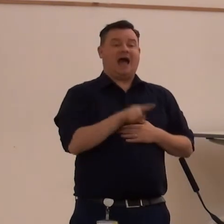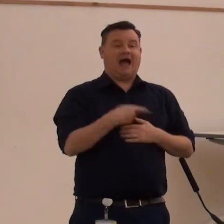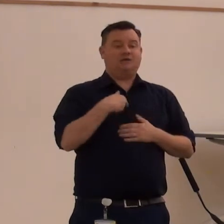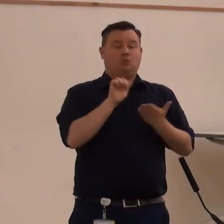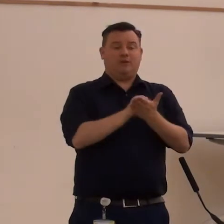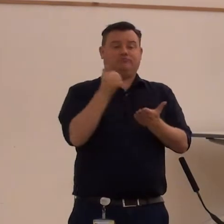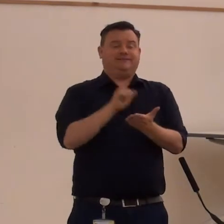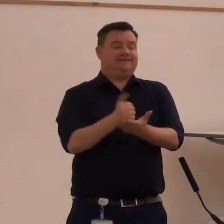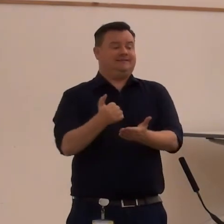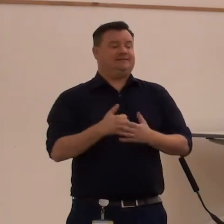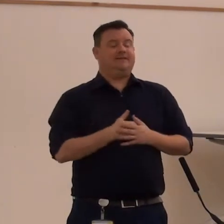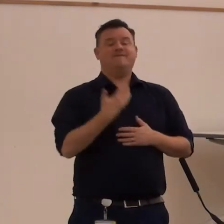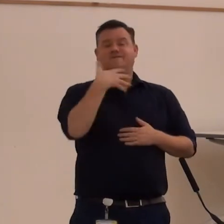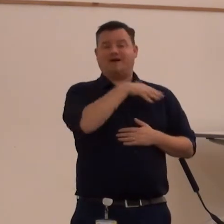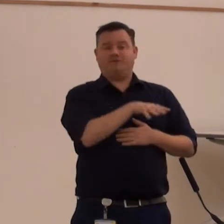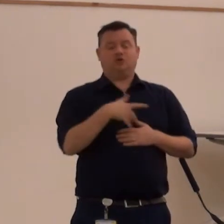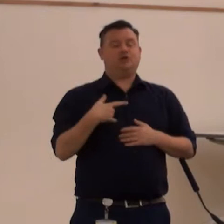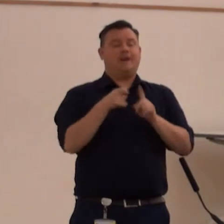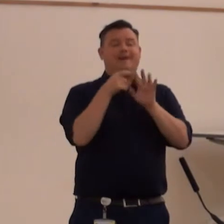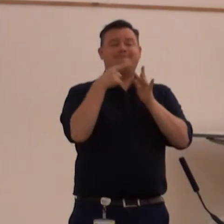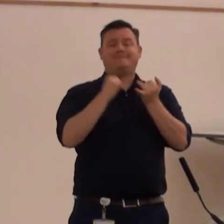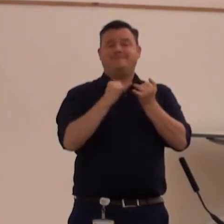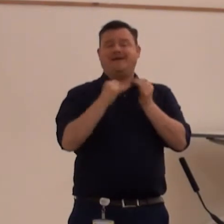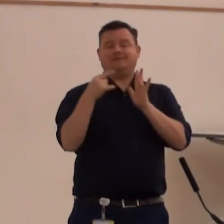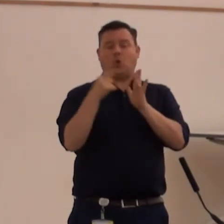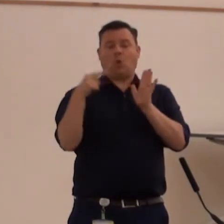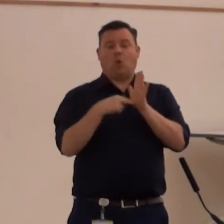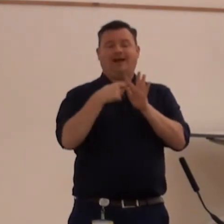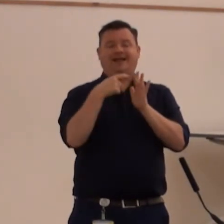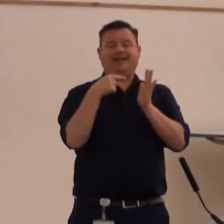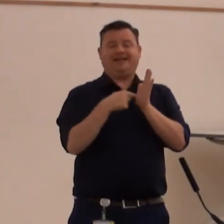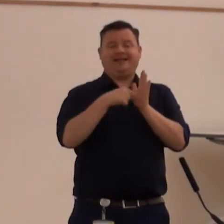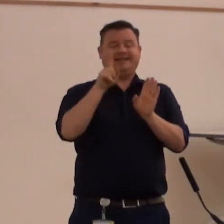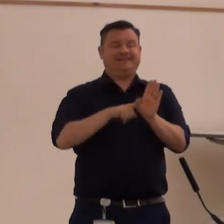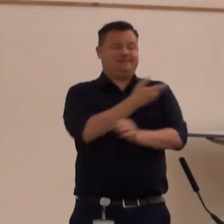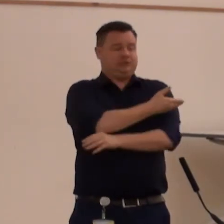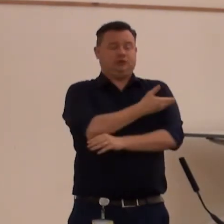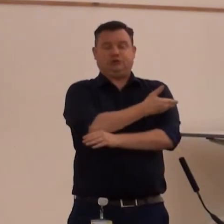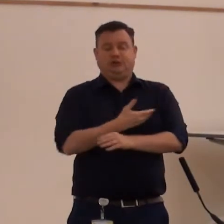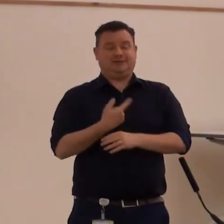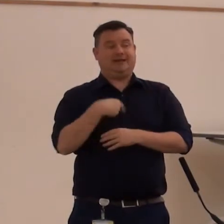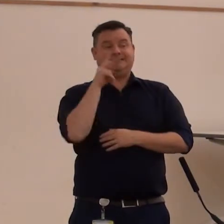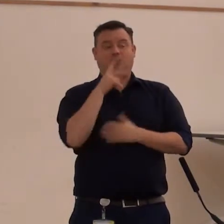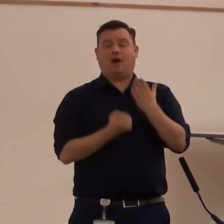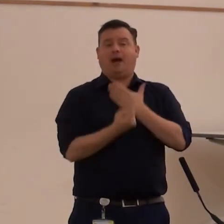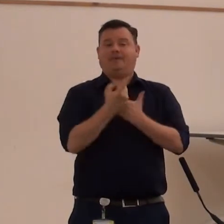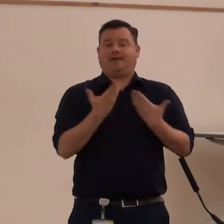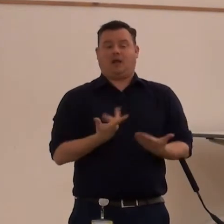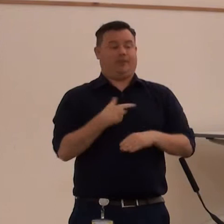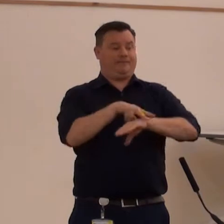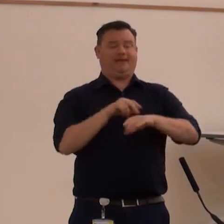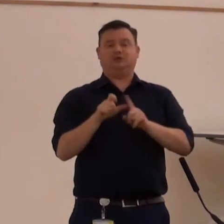we printed 500 piss on pity t-shirts. And we thought, see what happens now, what the police going to do about